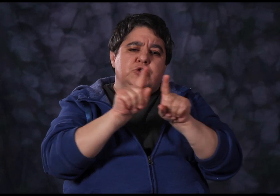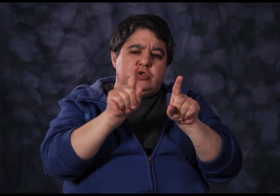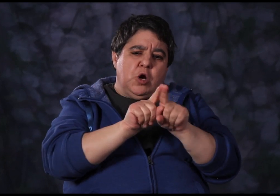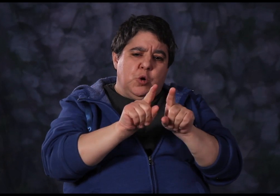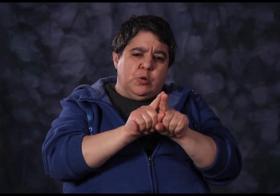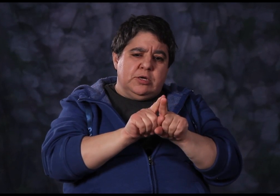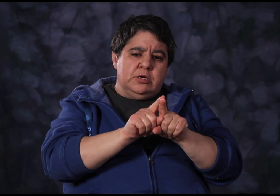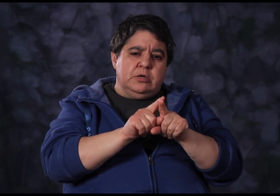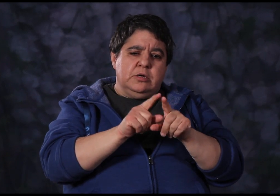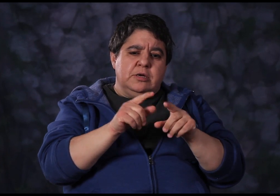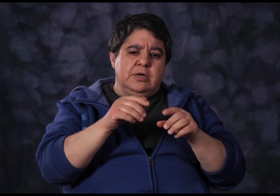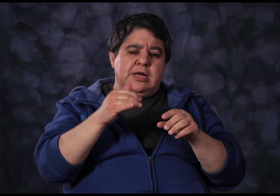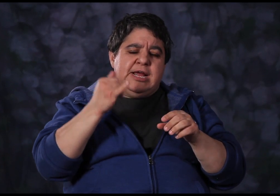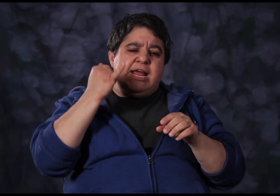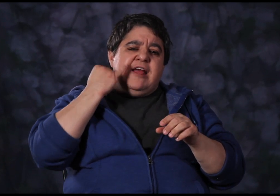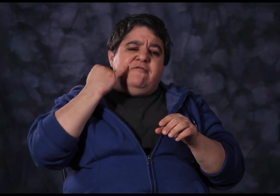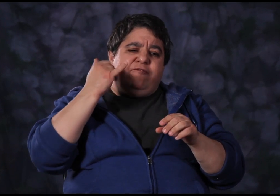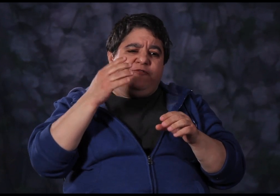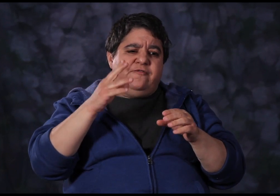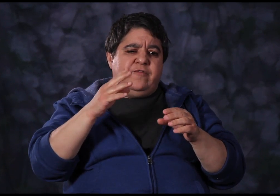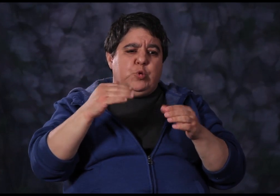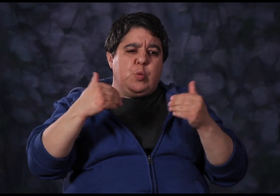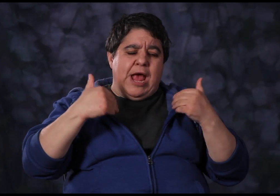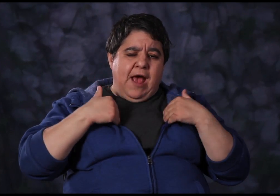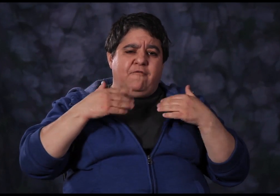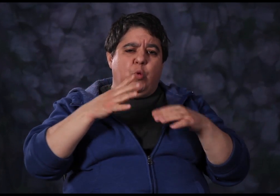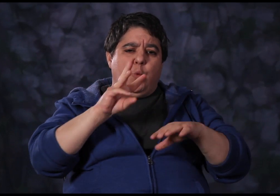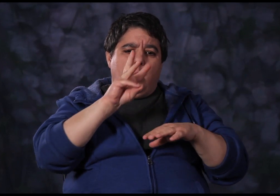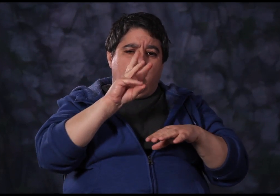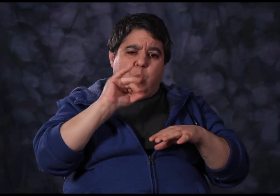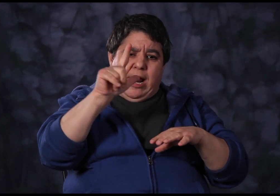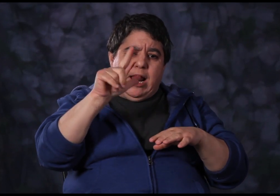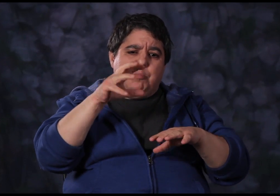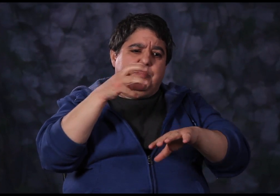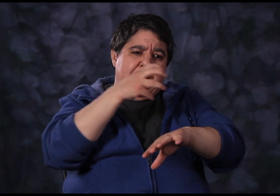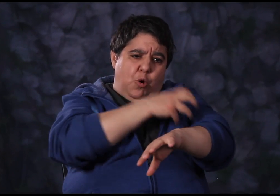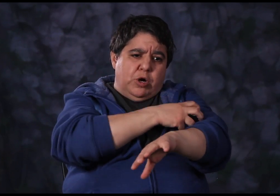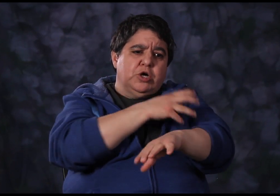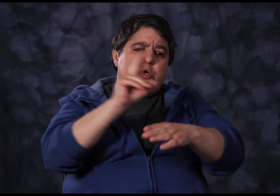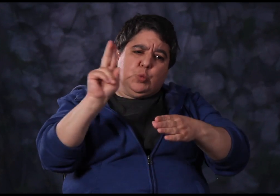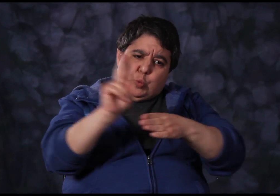And if you have willpower, use it.